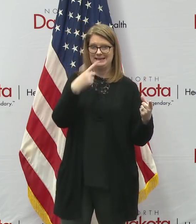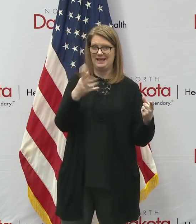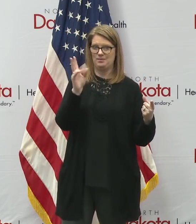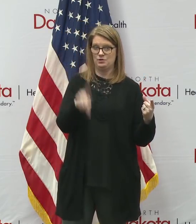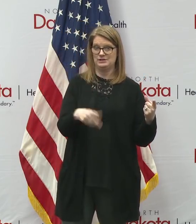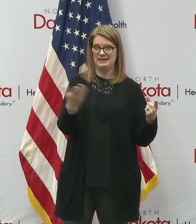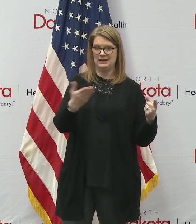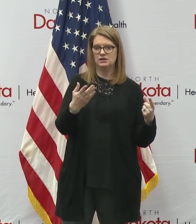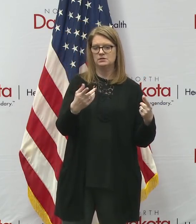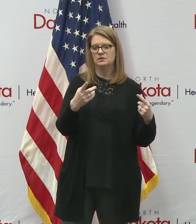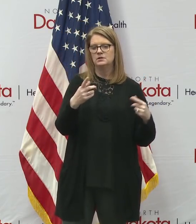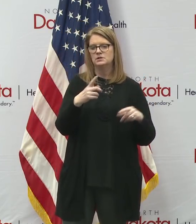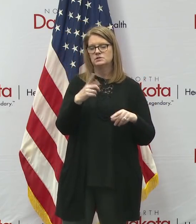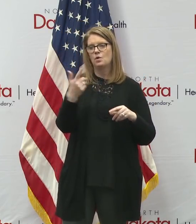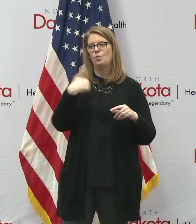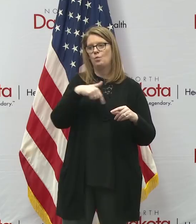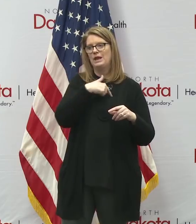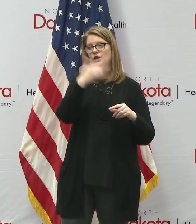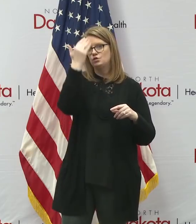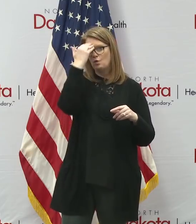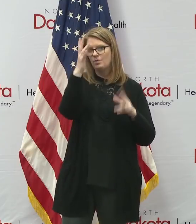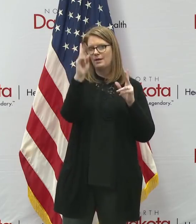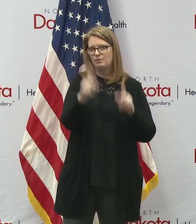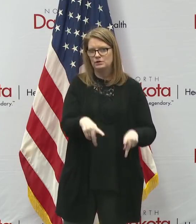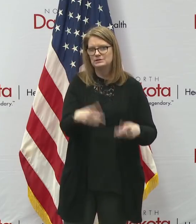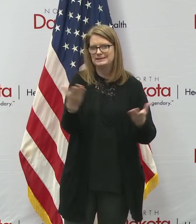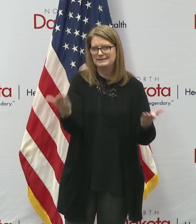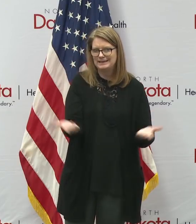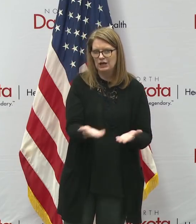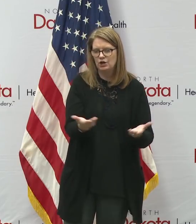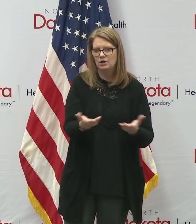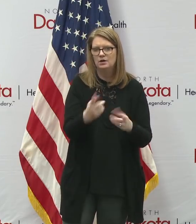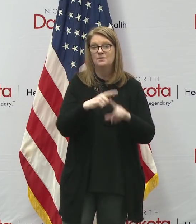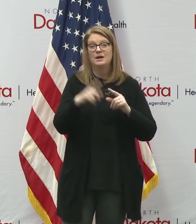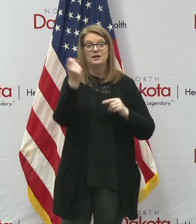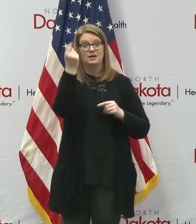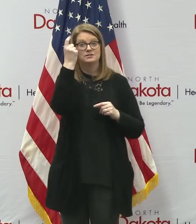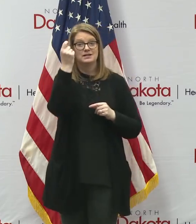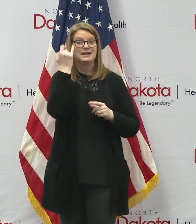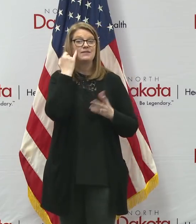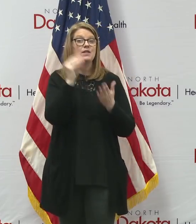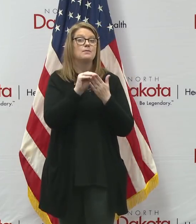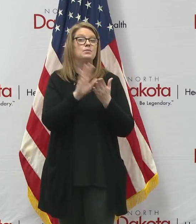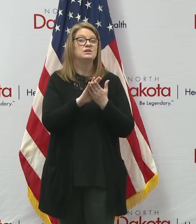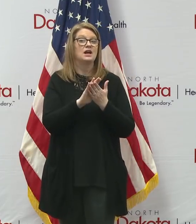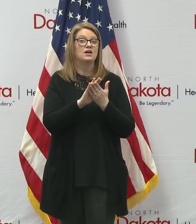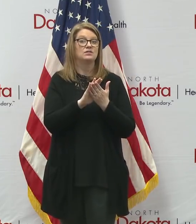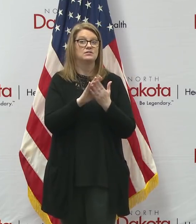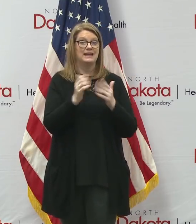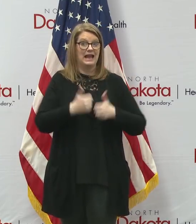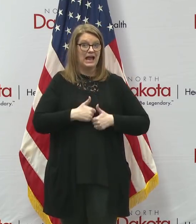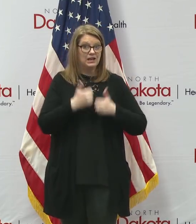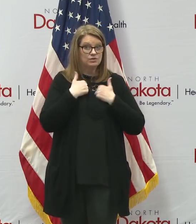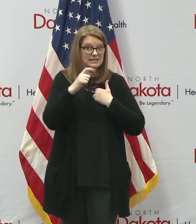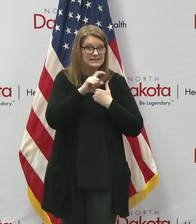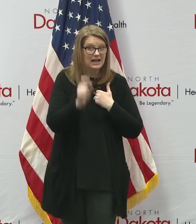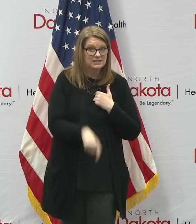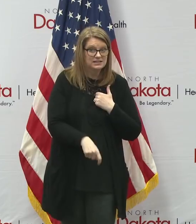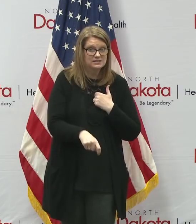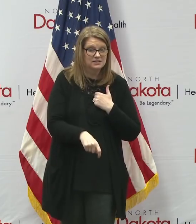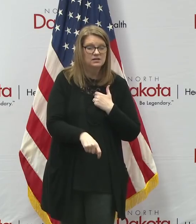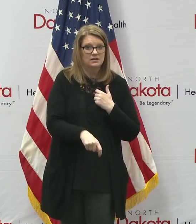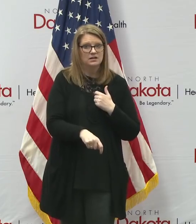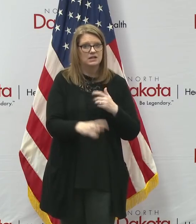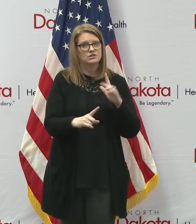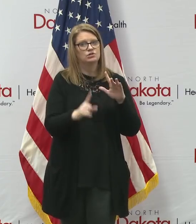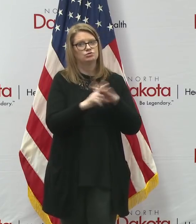some awareness that that individual is here. But it would if they listed their address as Texas, it wouldn't show up on our numbers. So again, back to what I